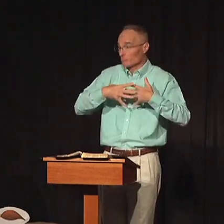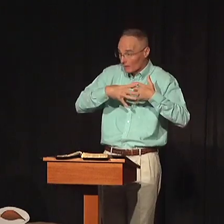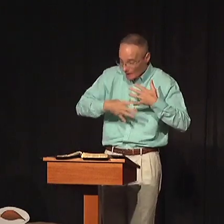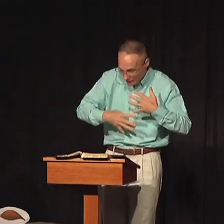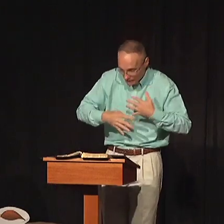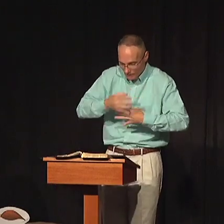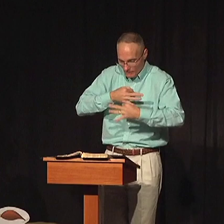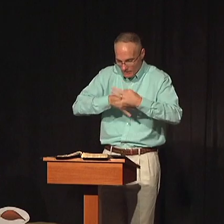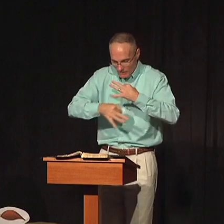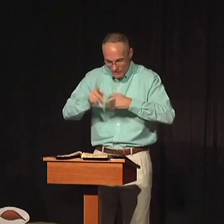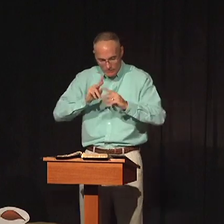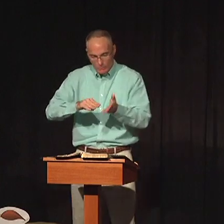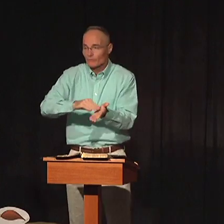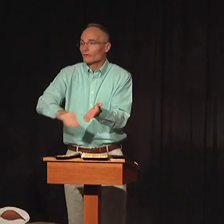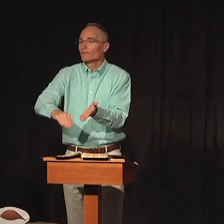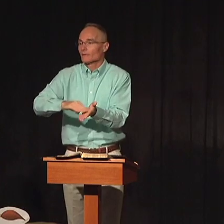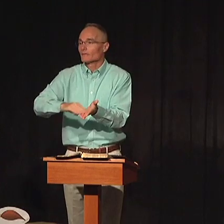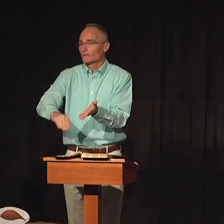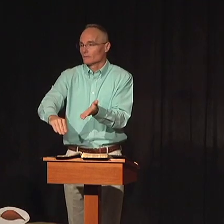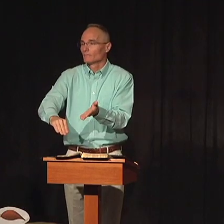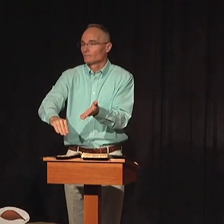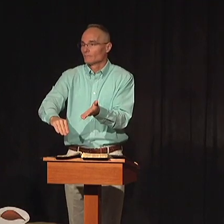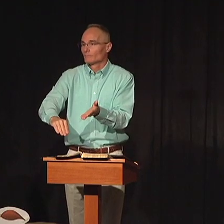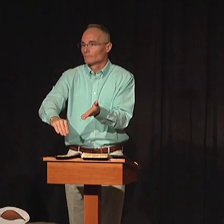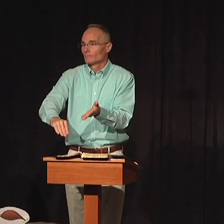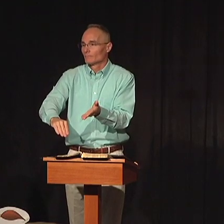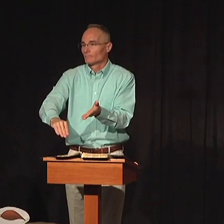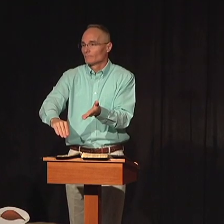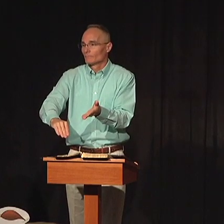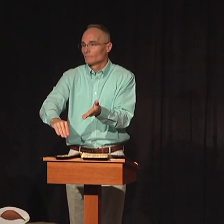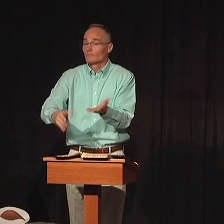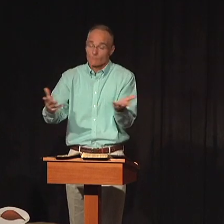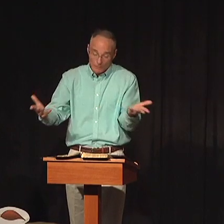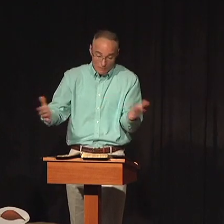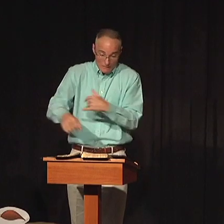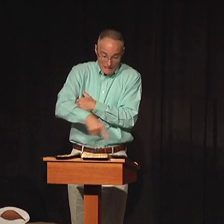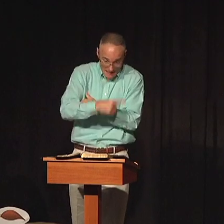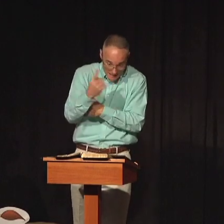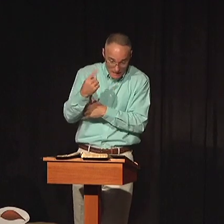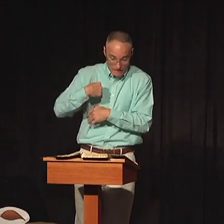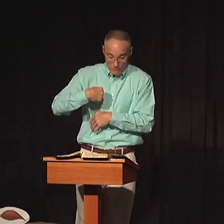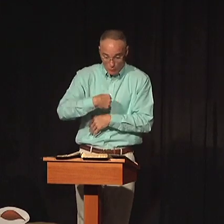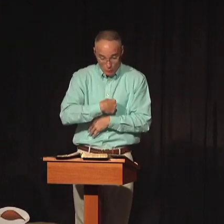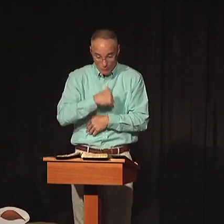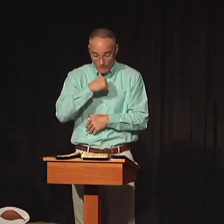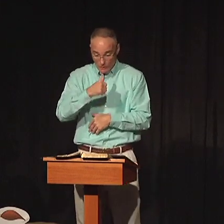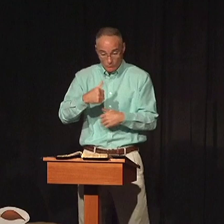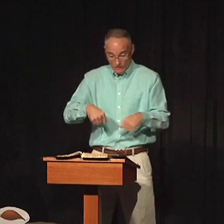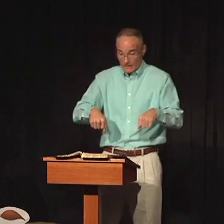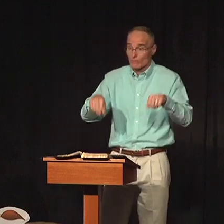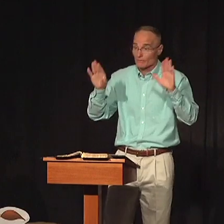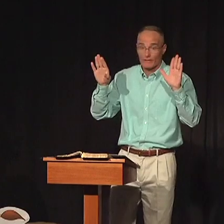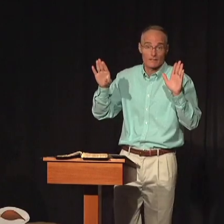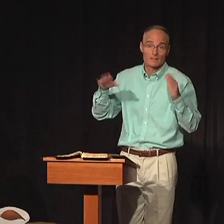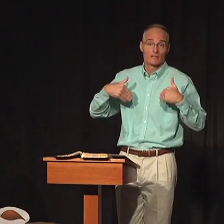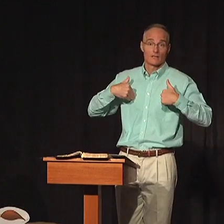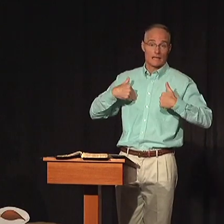sacrifice an animal, the blood, and that would be done in for forgiveness of the people. So we don't